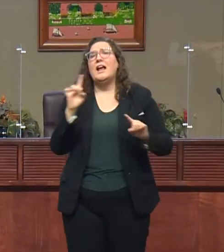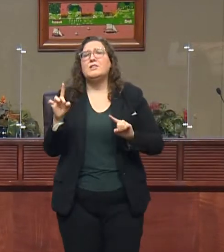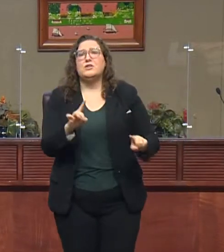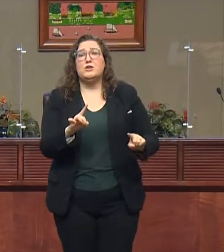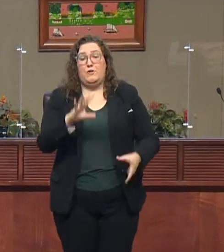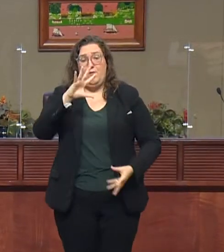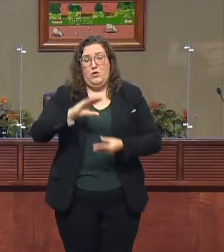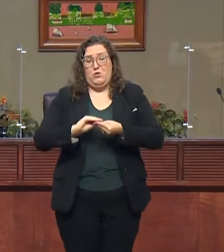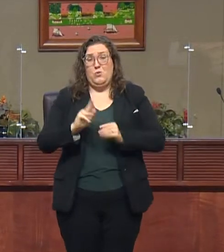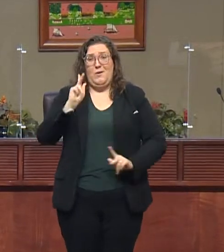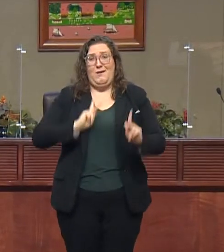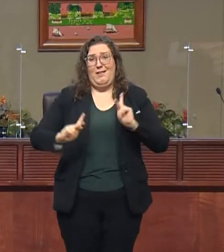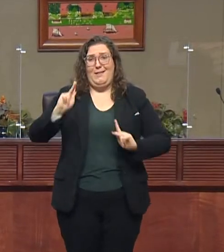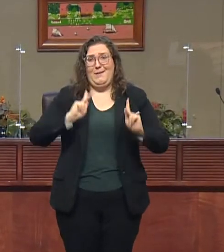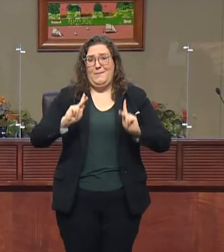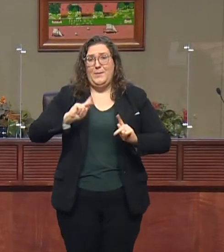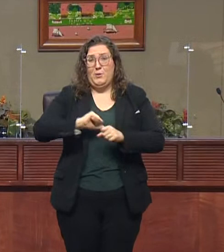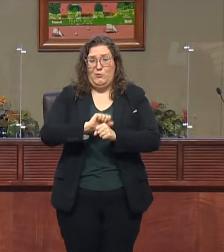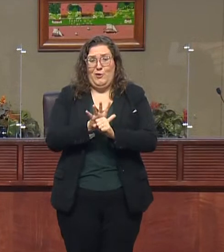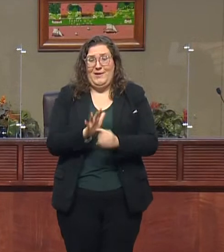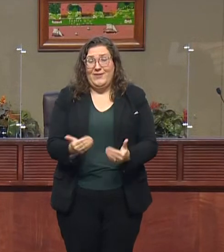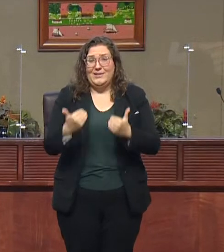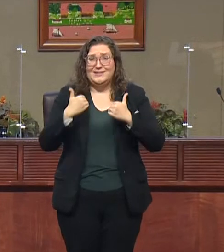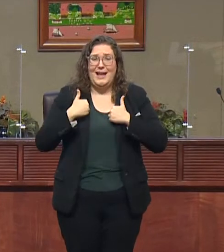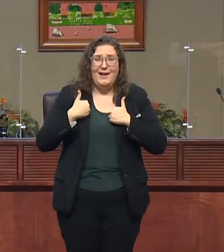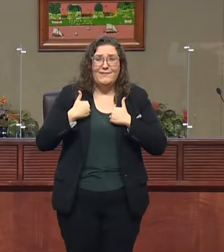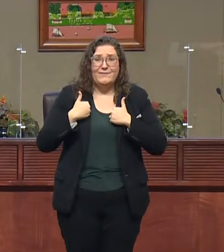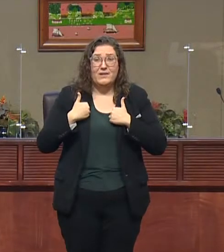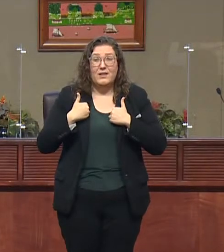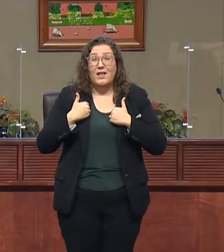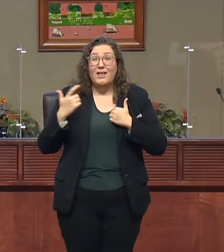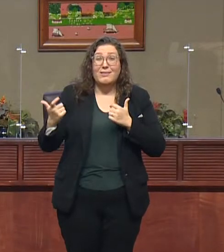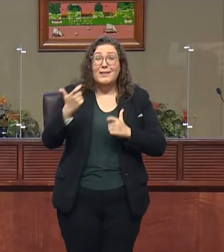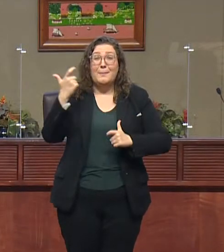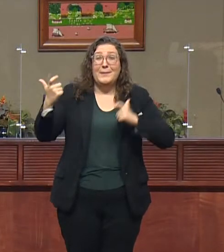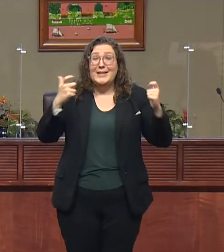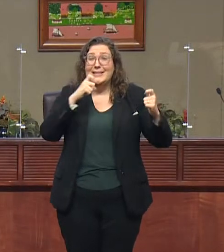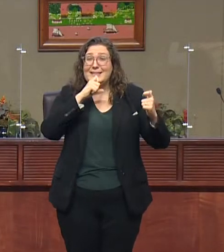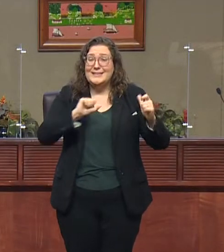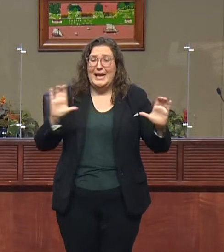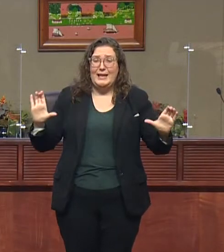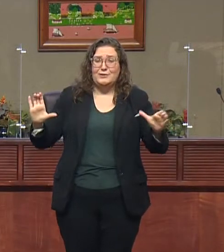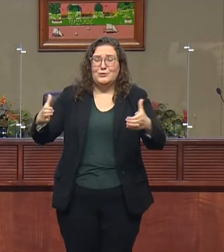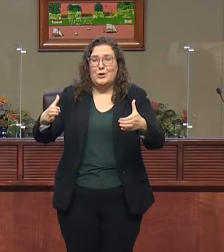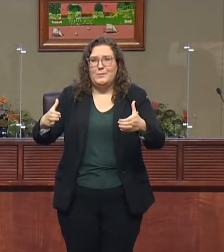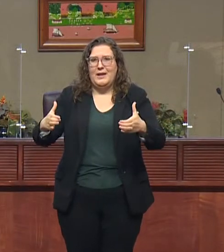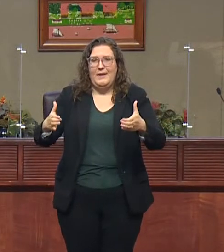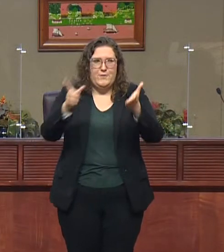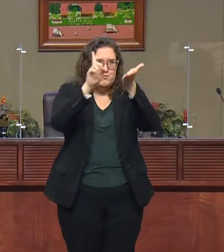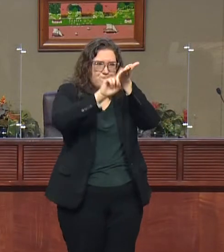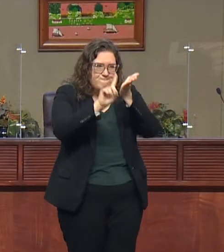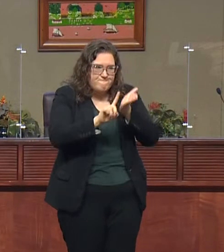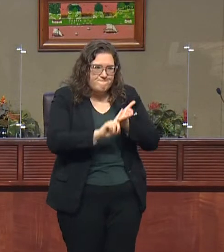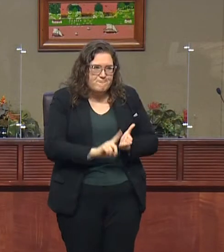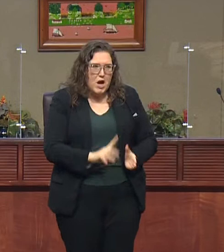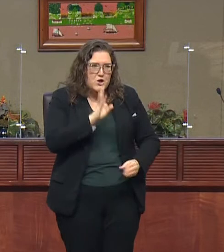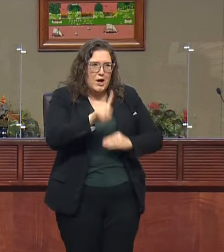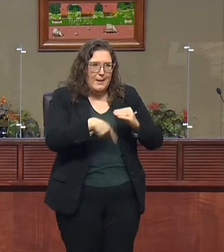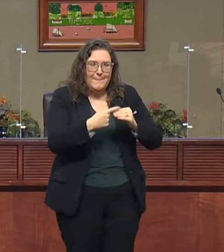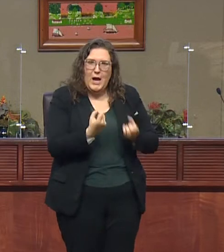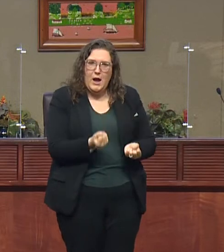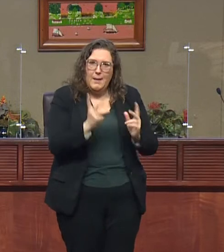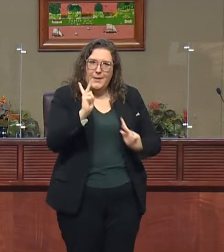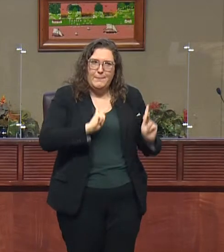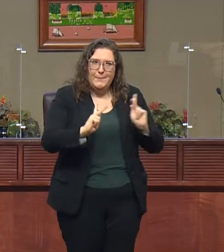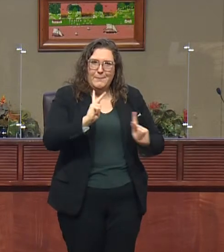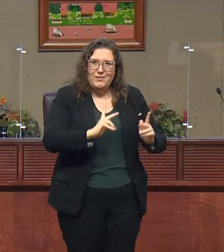have, the largest age group that, if you break down all the positives that we have by age group, the age group